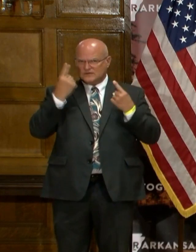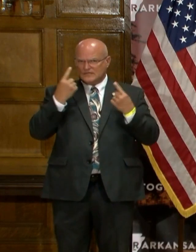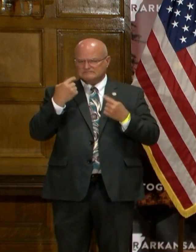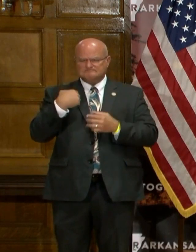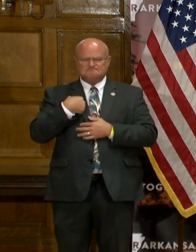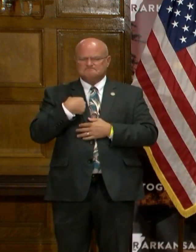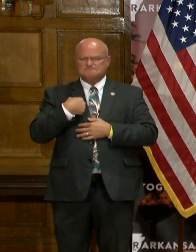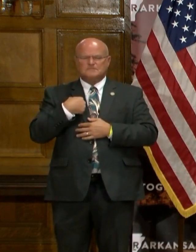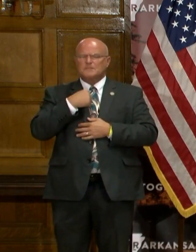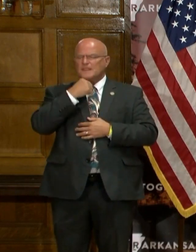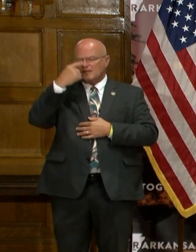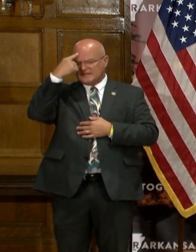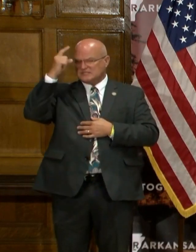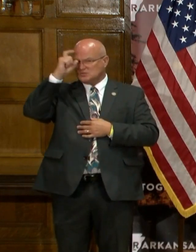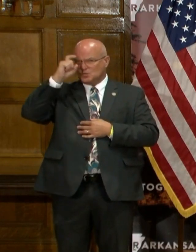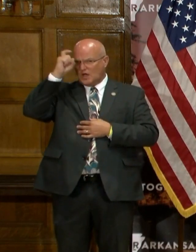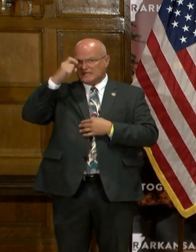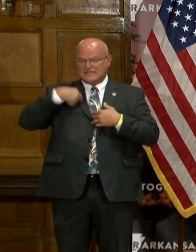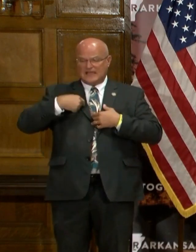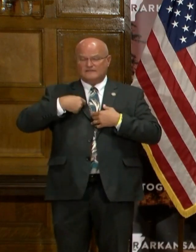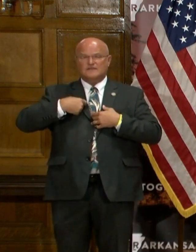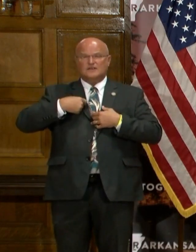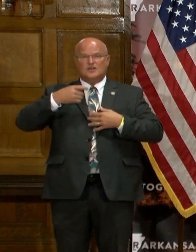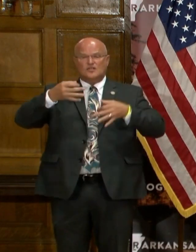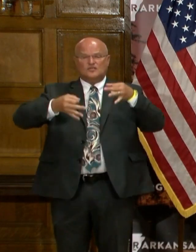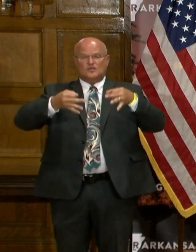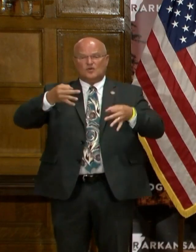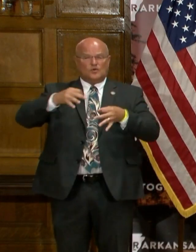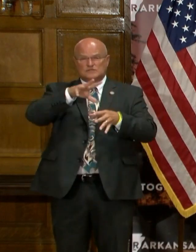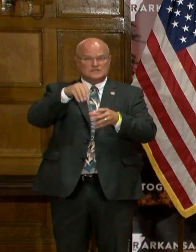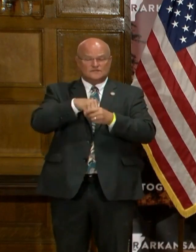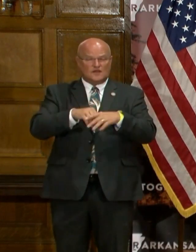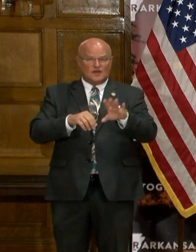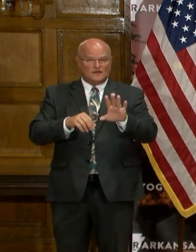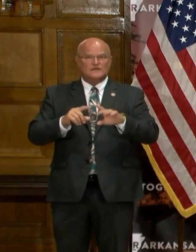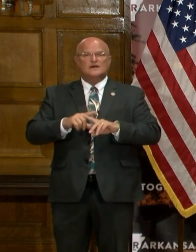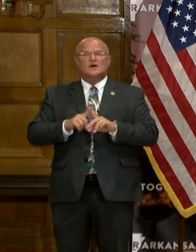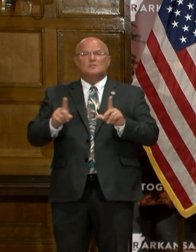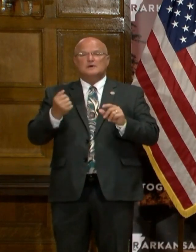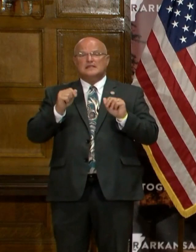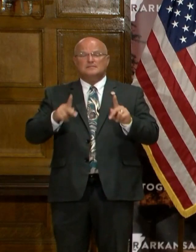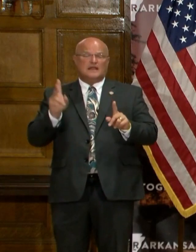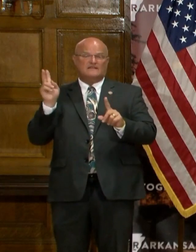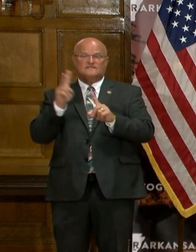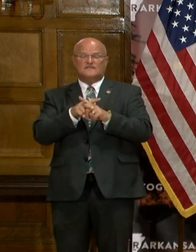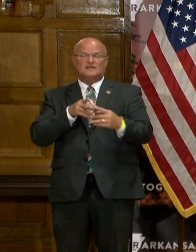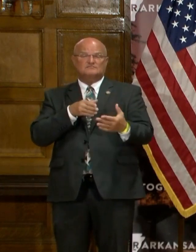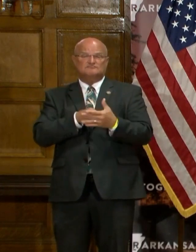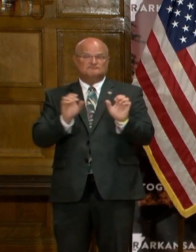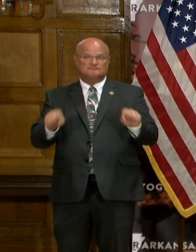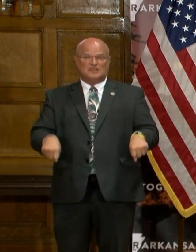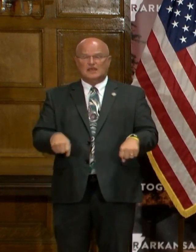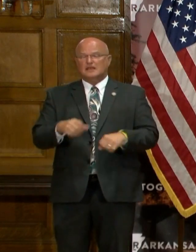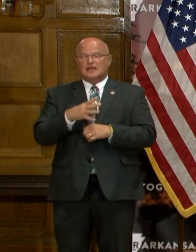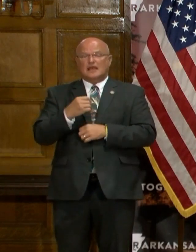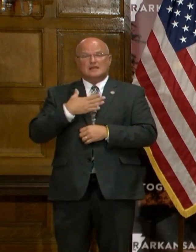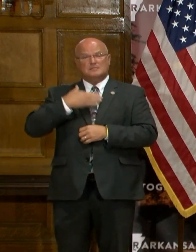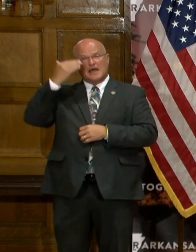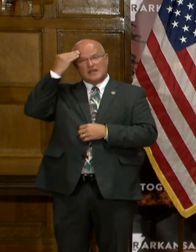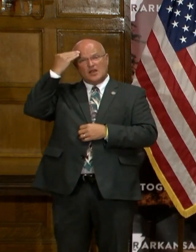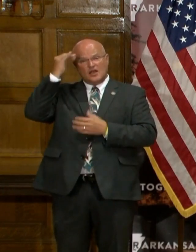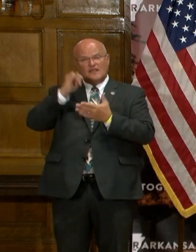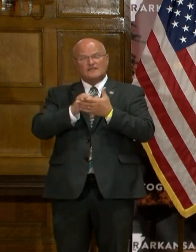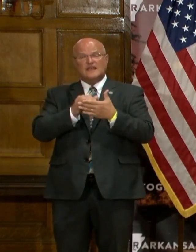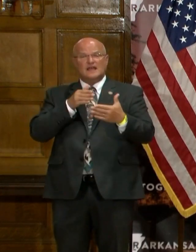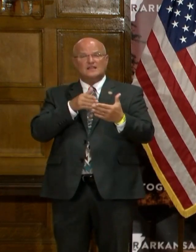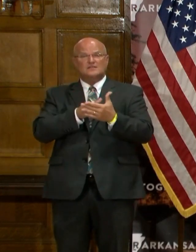don't think that's wise to have the courts involved in it, but anybody can file a lawsuit, and to my knowledge, that